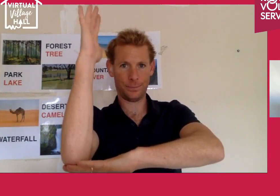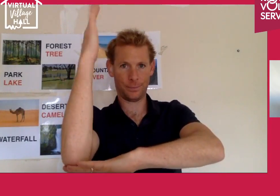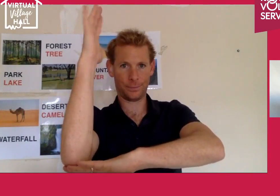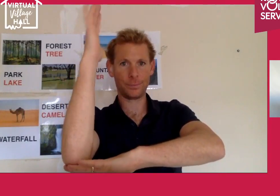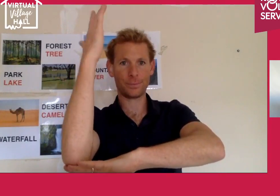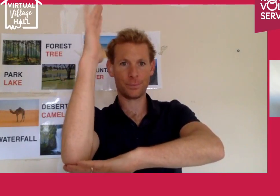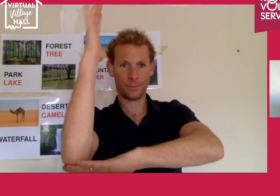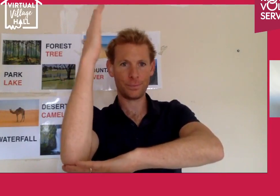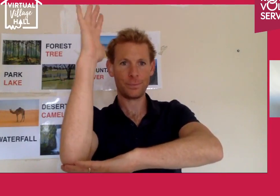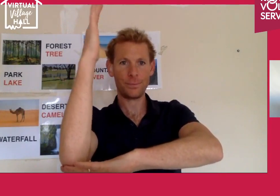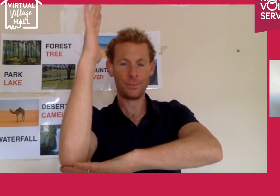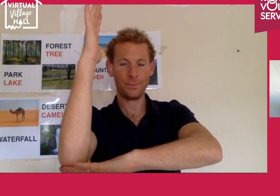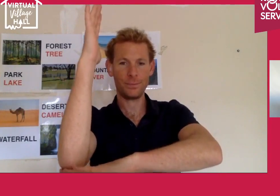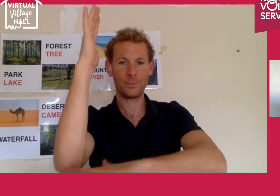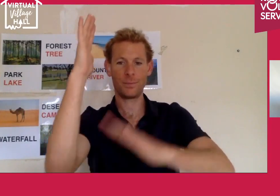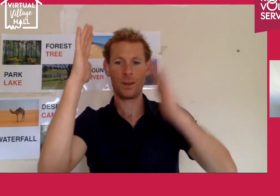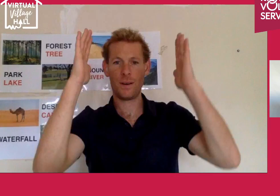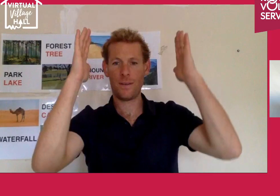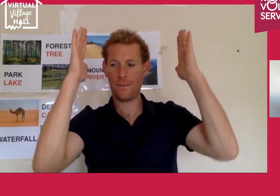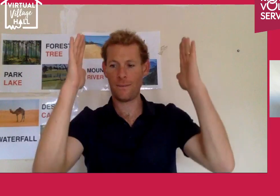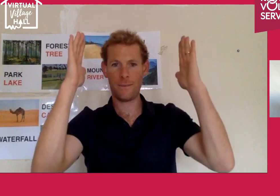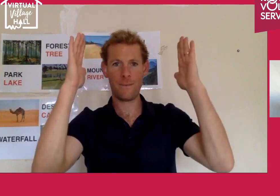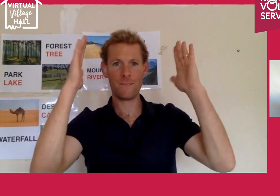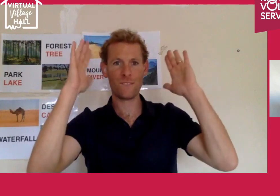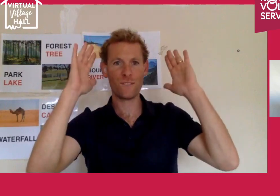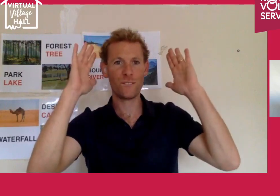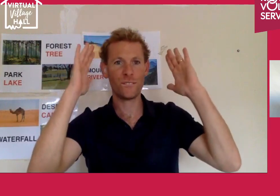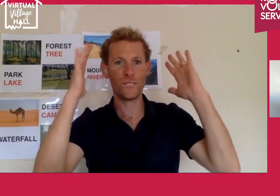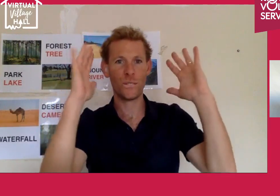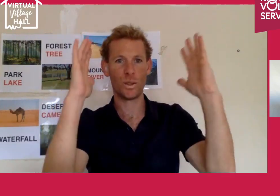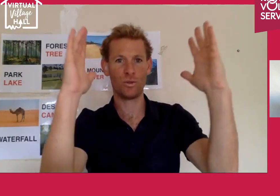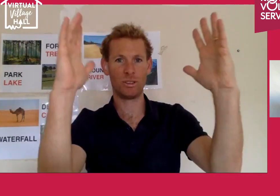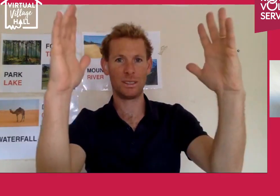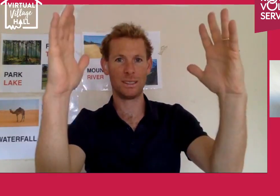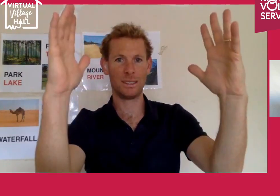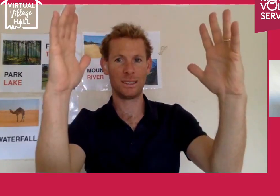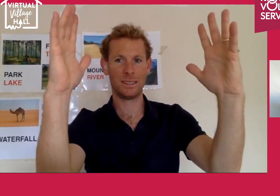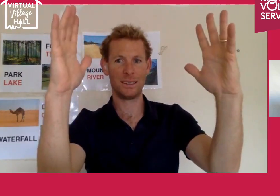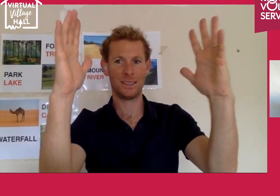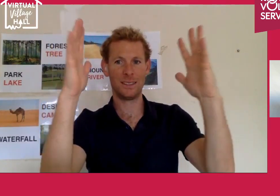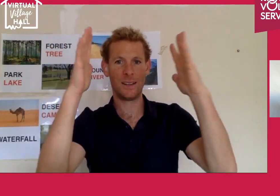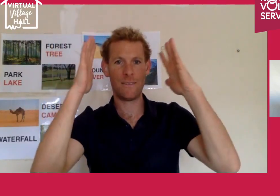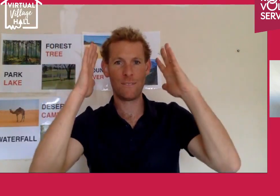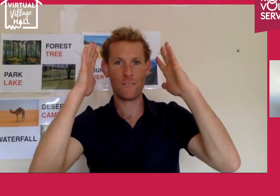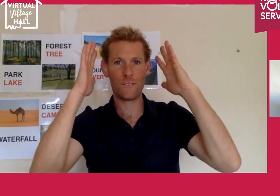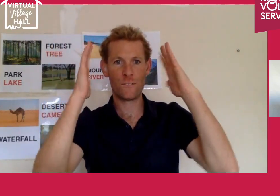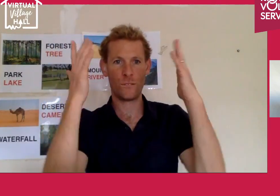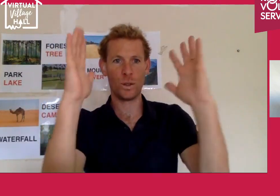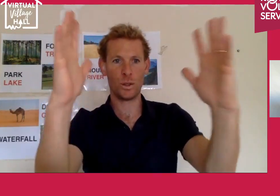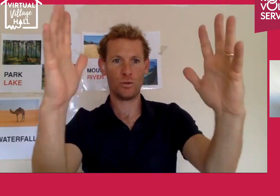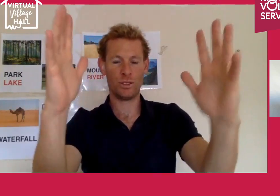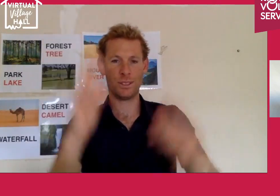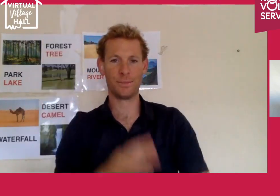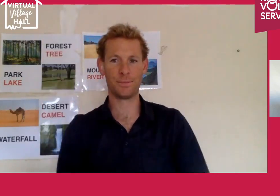upon, and tree in the wind, tree. And then two arms, forest, going forward to show that